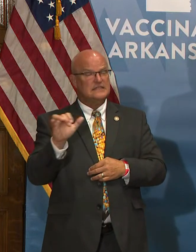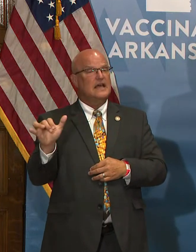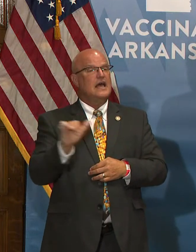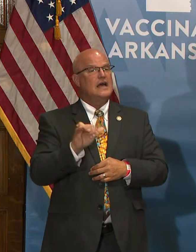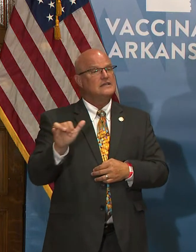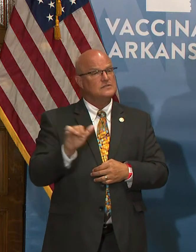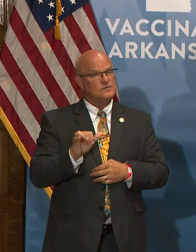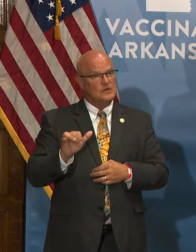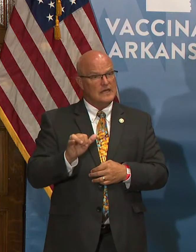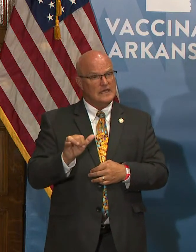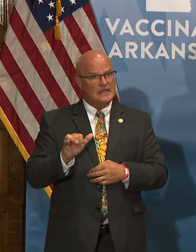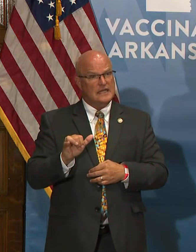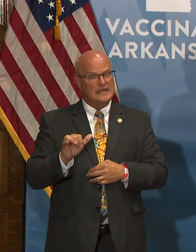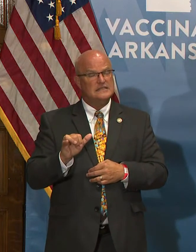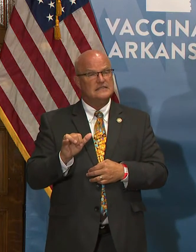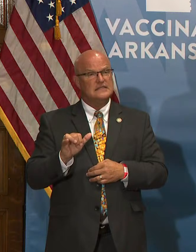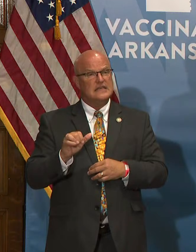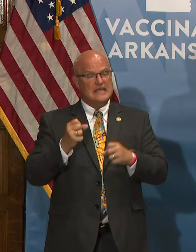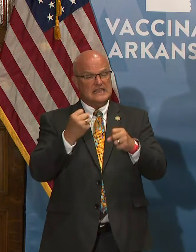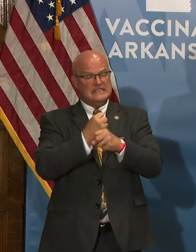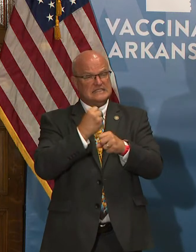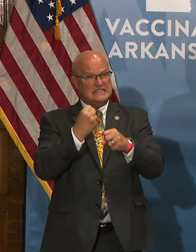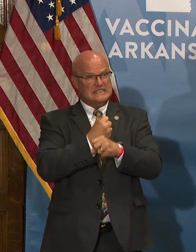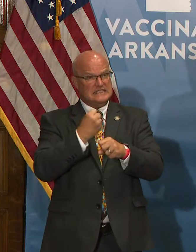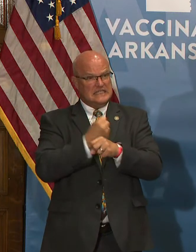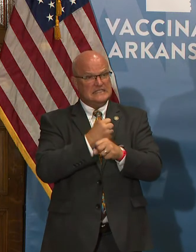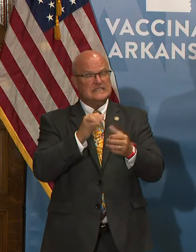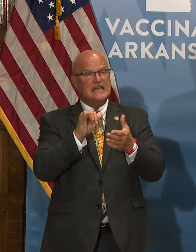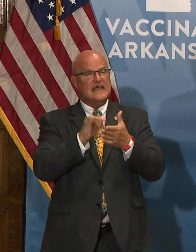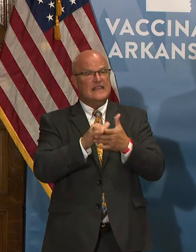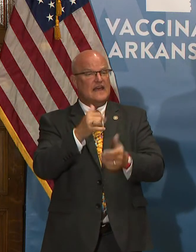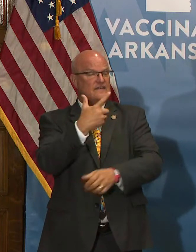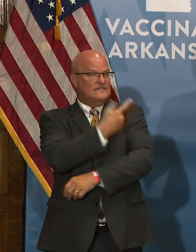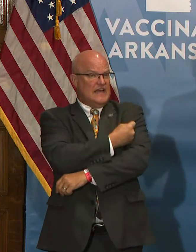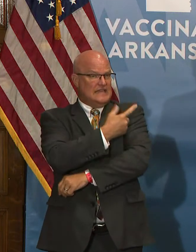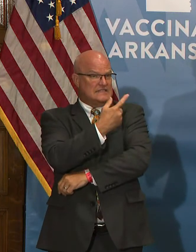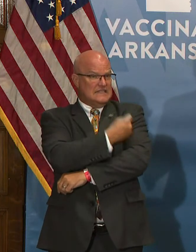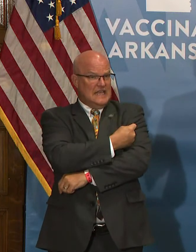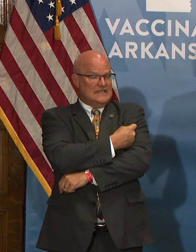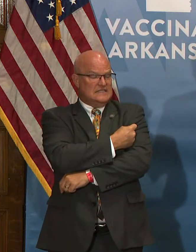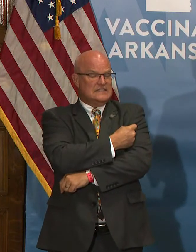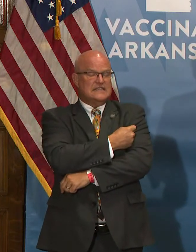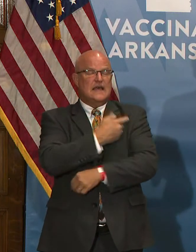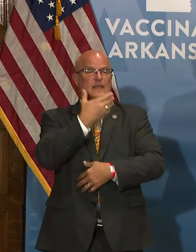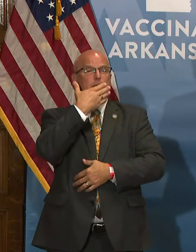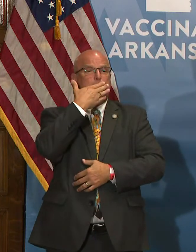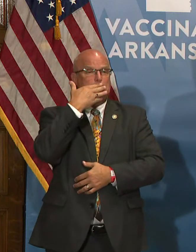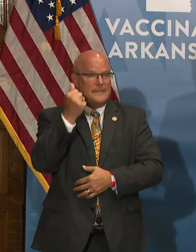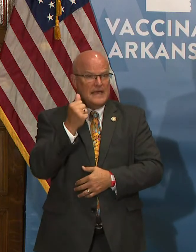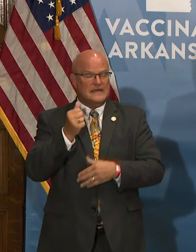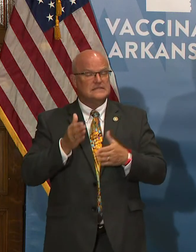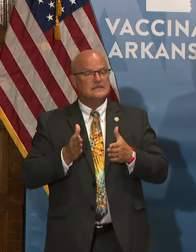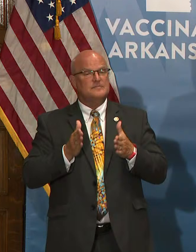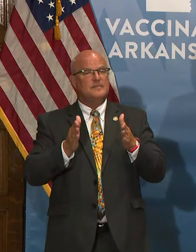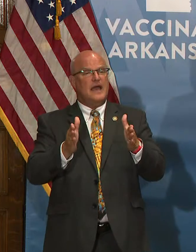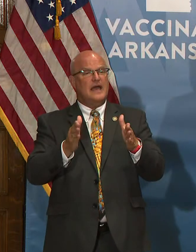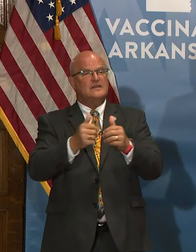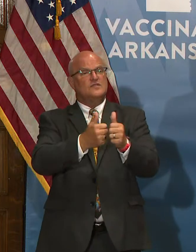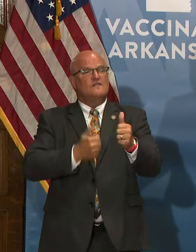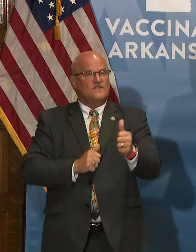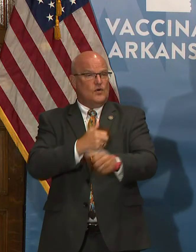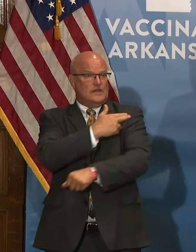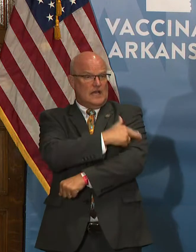well as the statistics that vaccination is your best path to